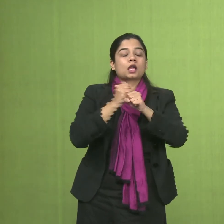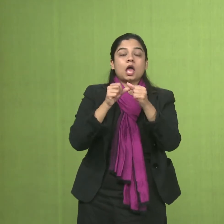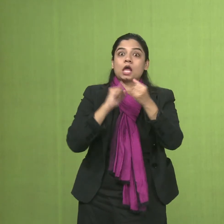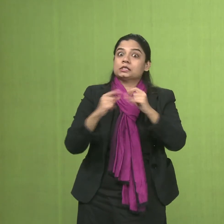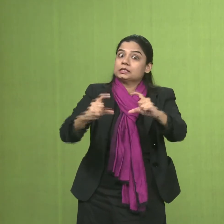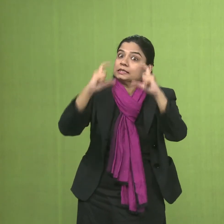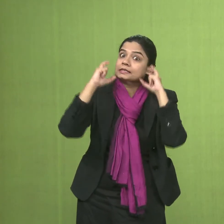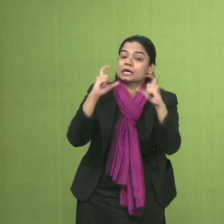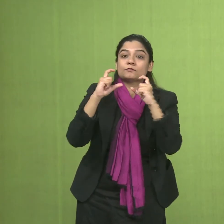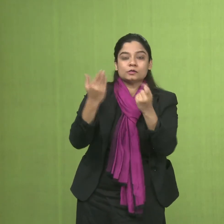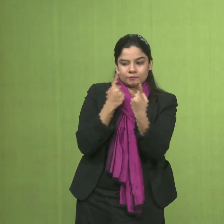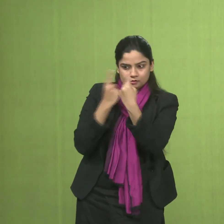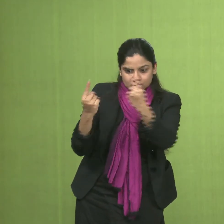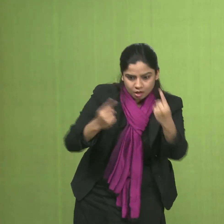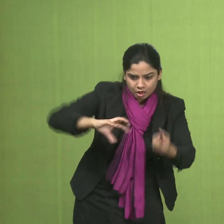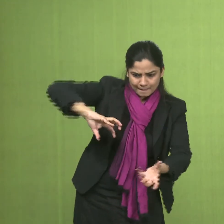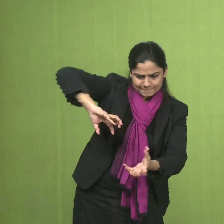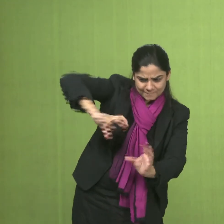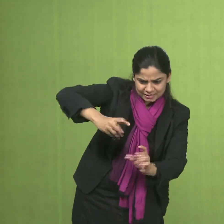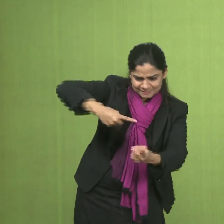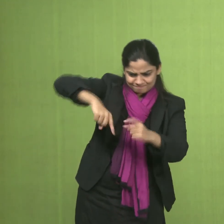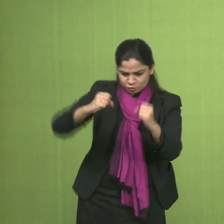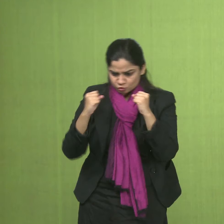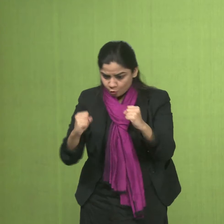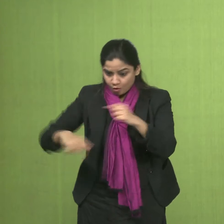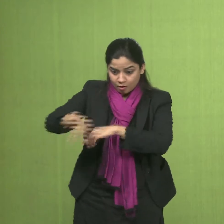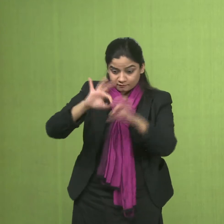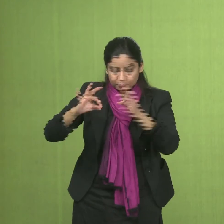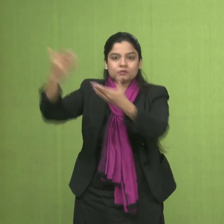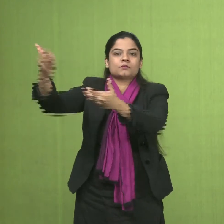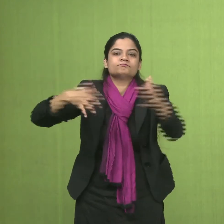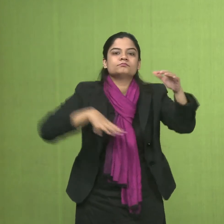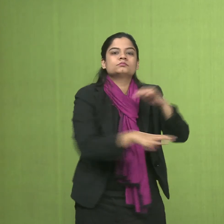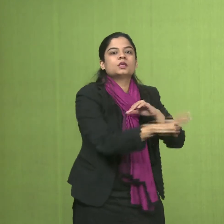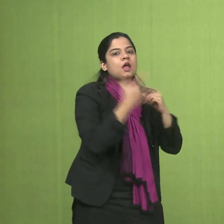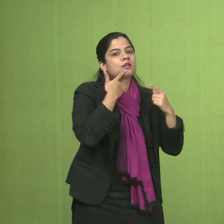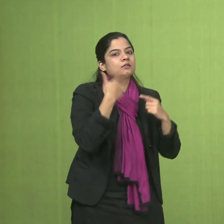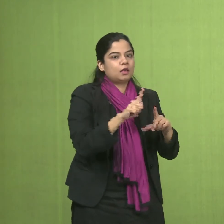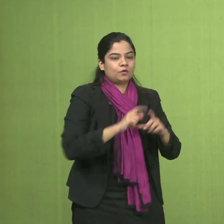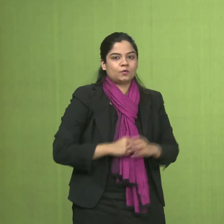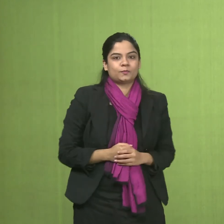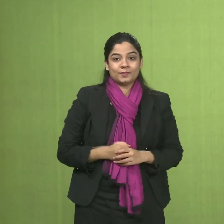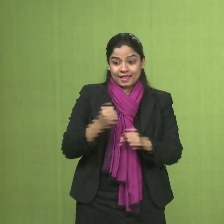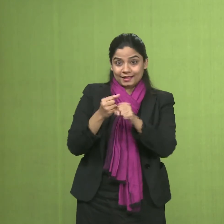shocks, and you should be very mindful of checking all the gas knobs etc. are shut properly.